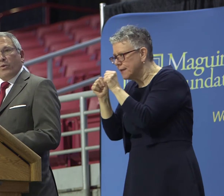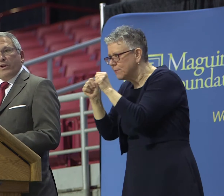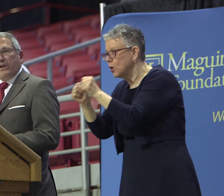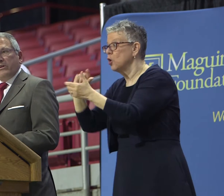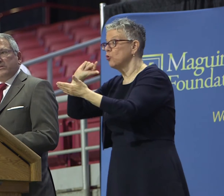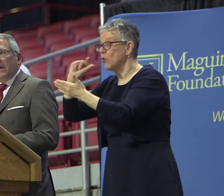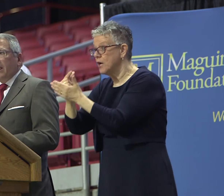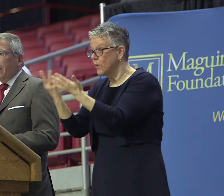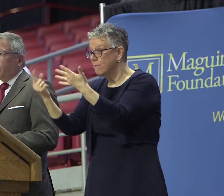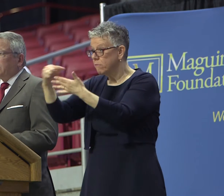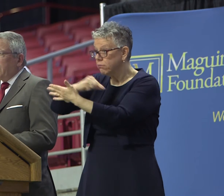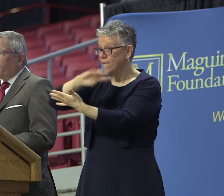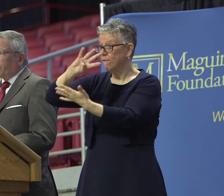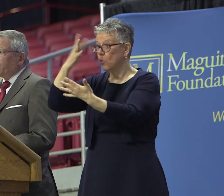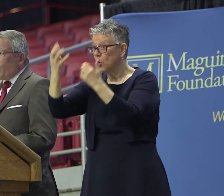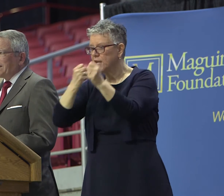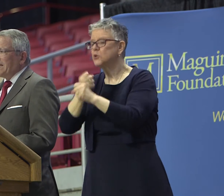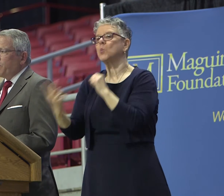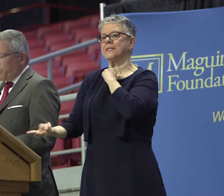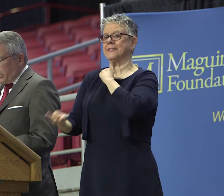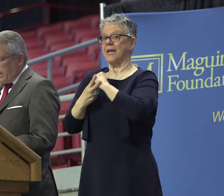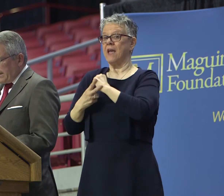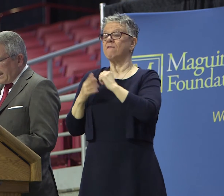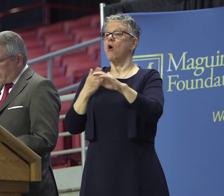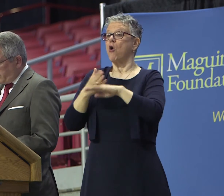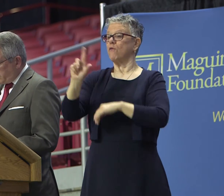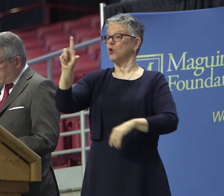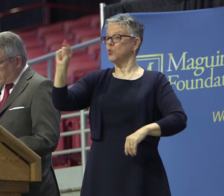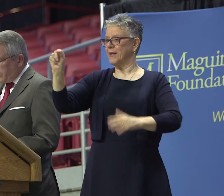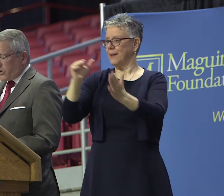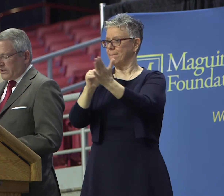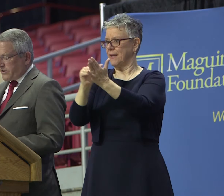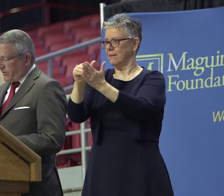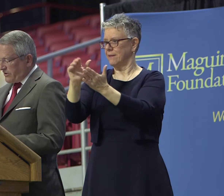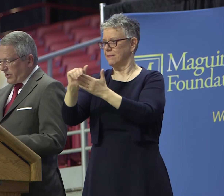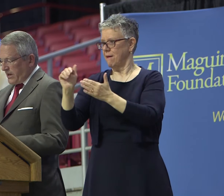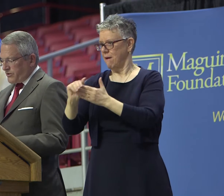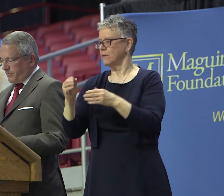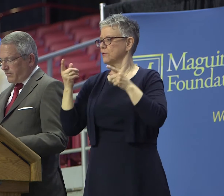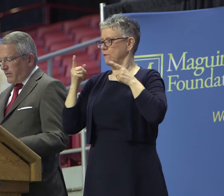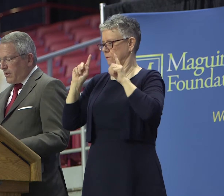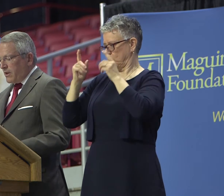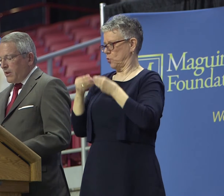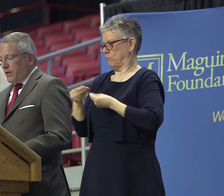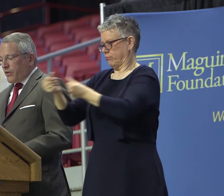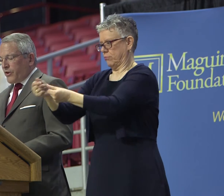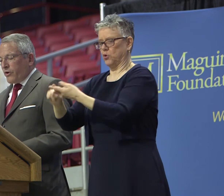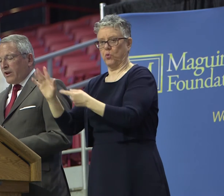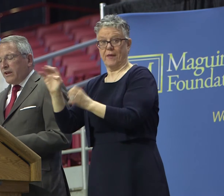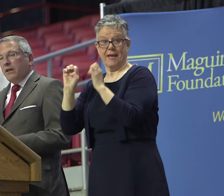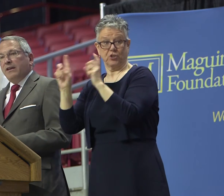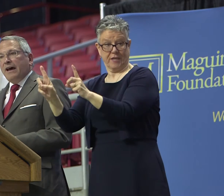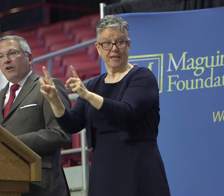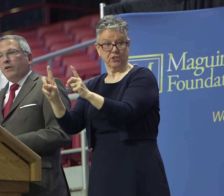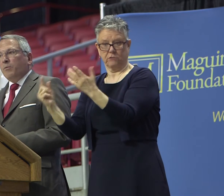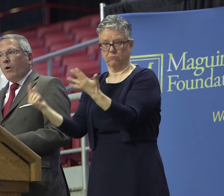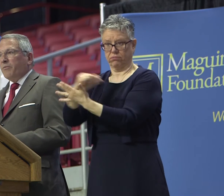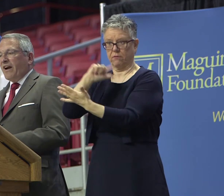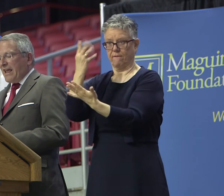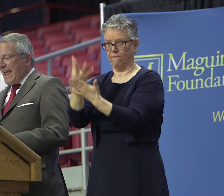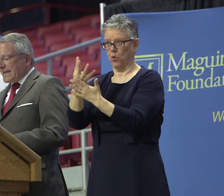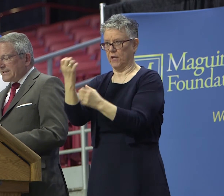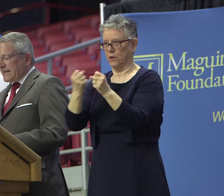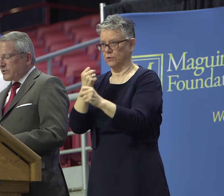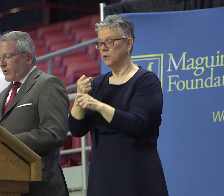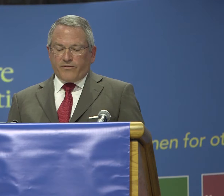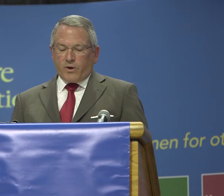graduate in 4 years, they will save over $20 million in the cost of their education. Thirdly, not only do we want to